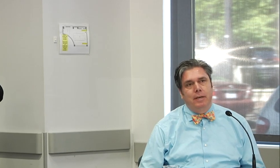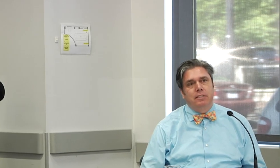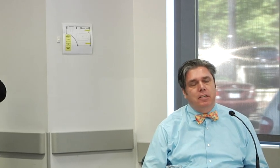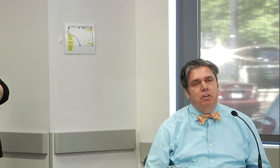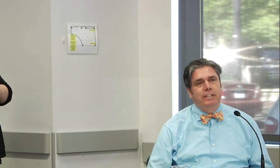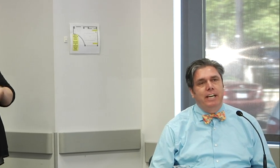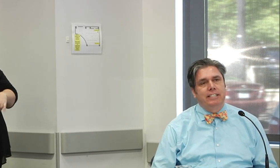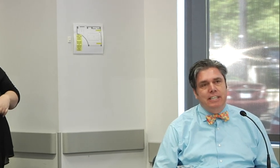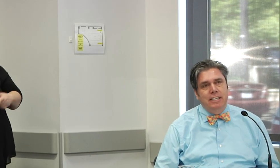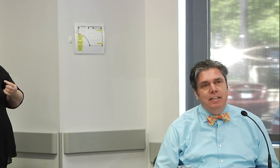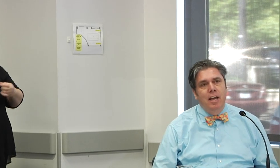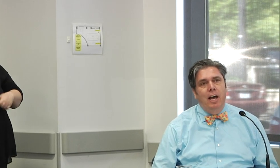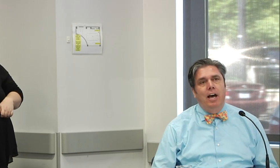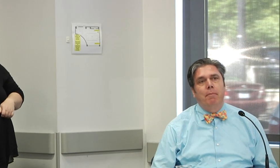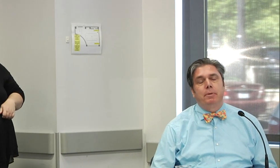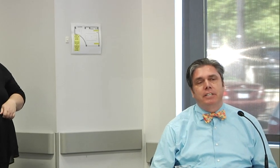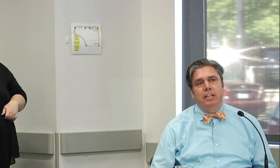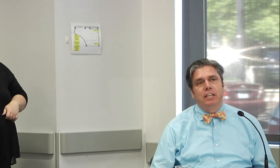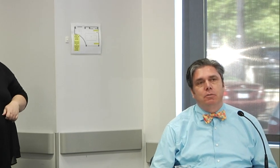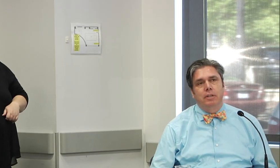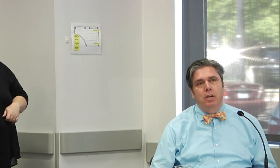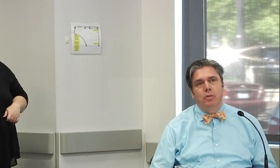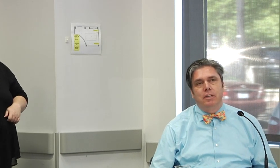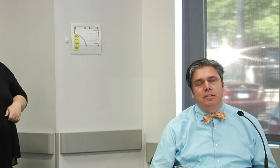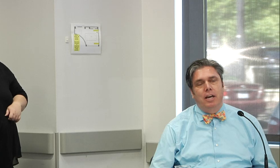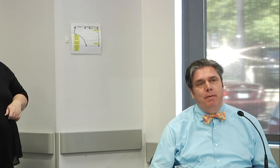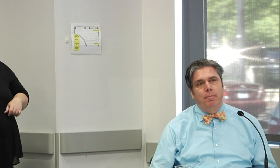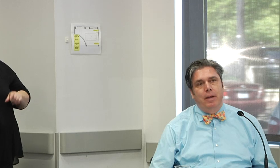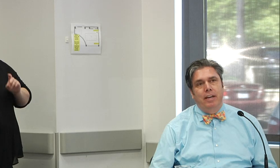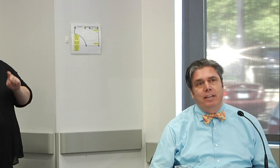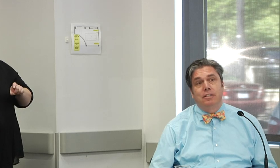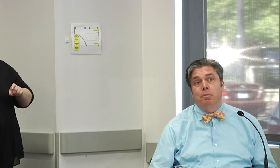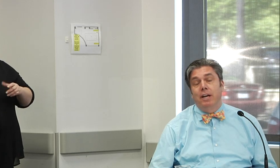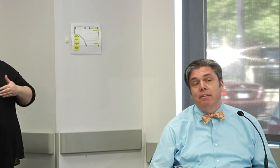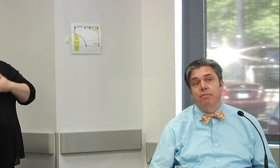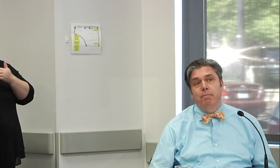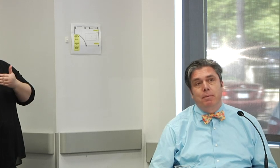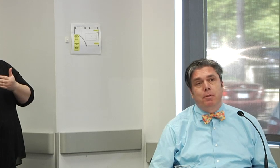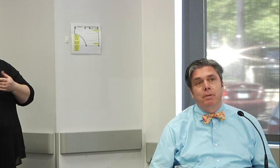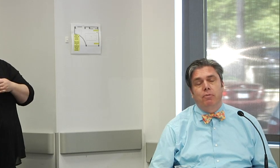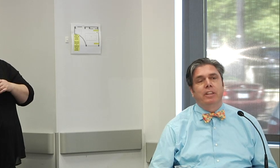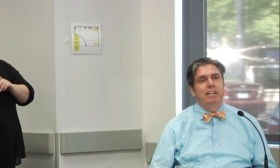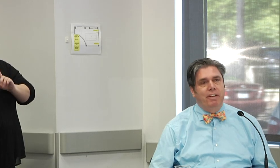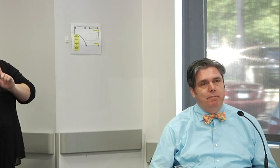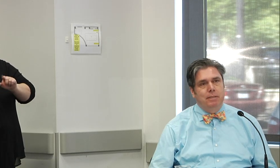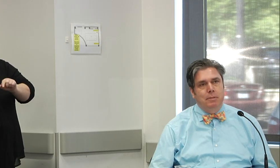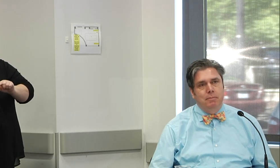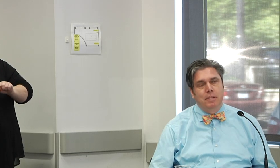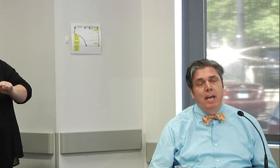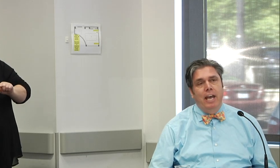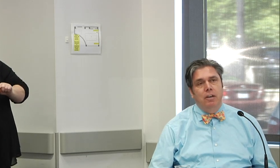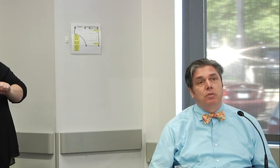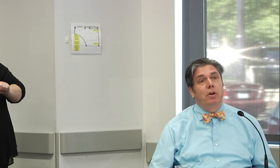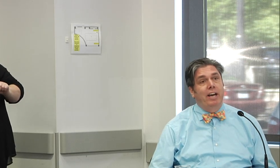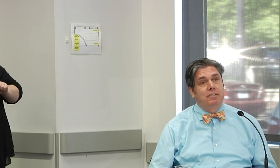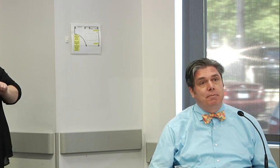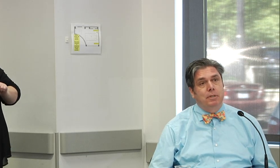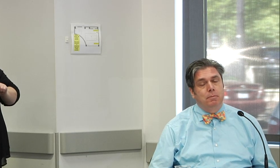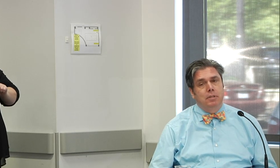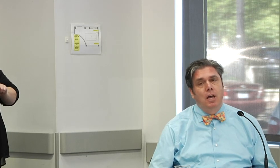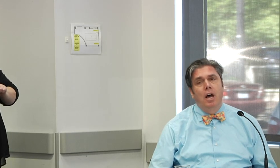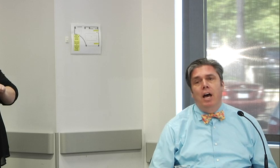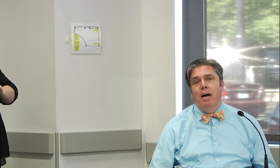response to COVID-19, particularly as we know this can spread from people before they develop symptoms and who don't have